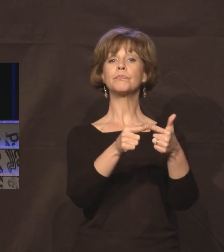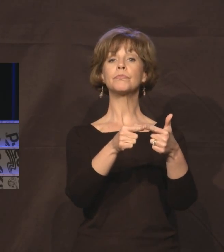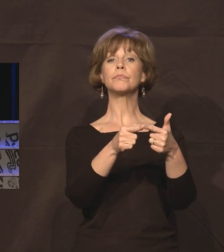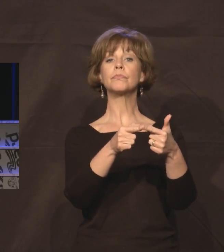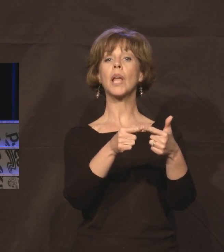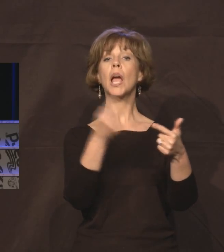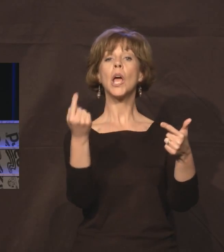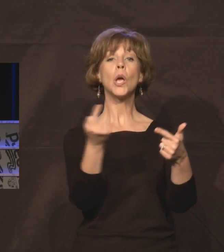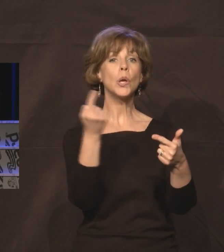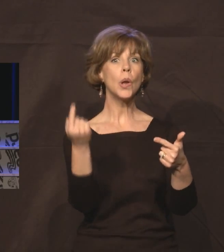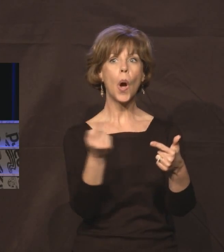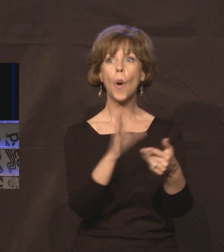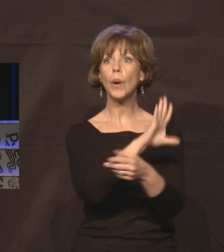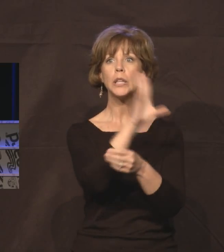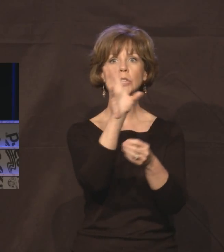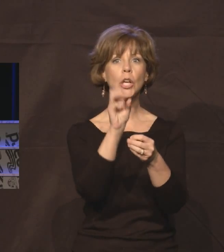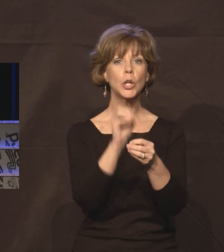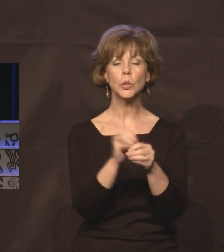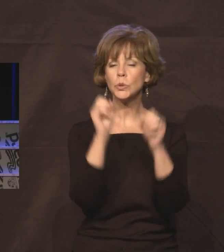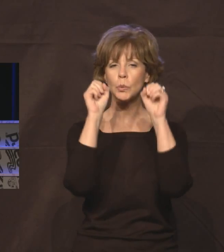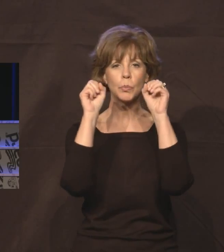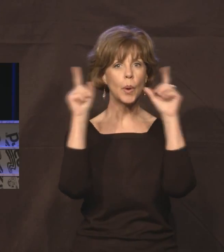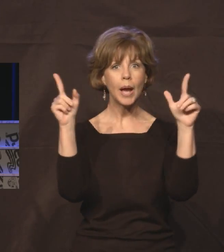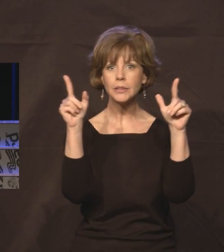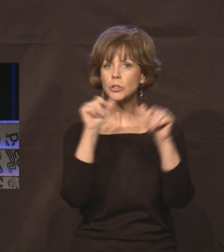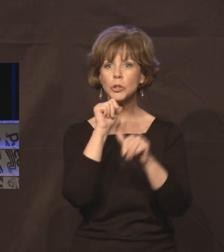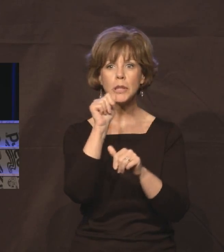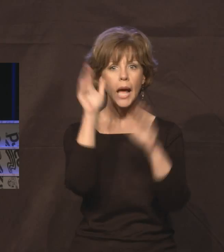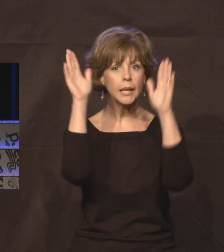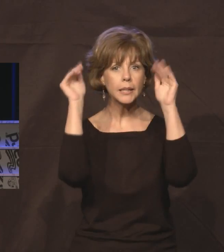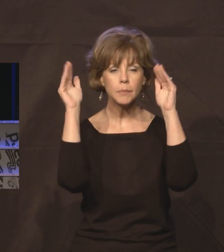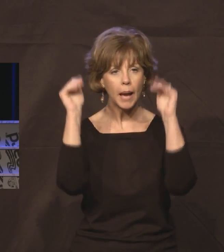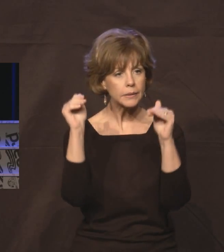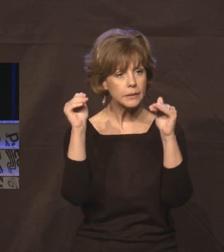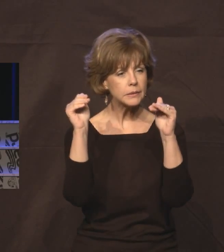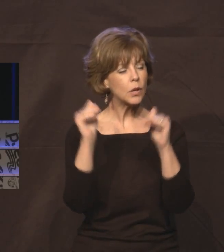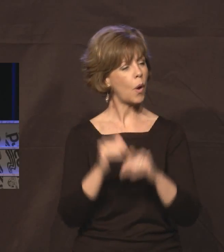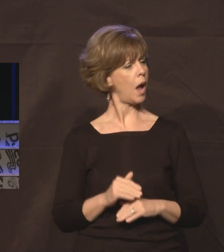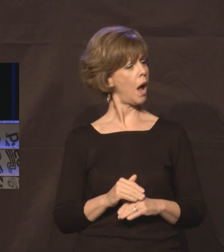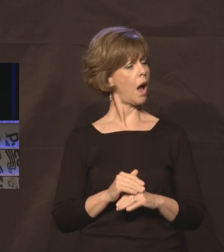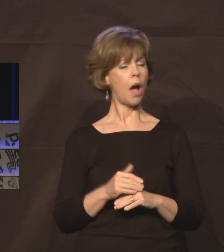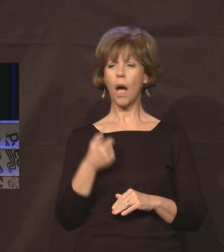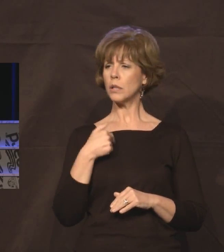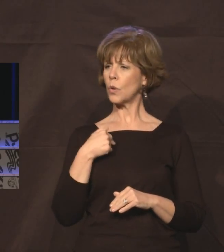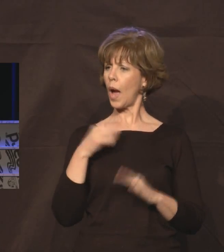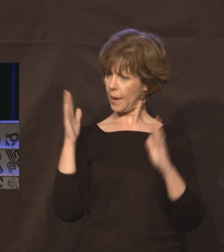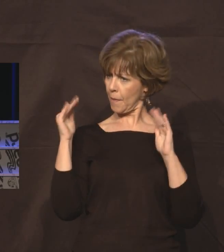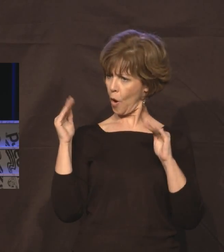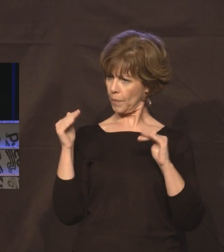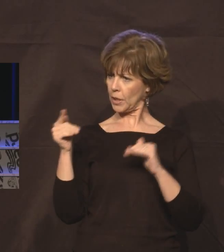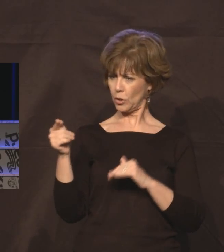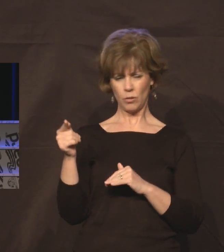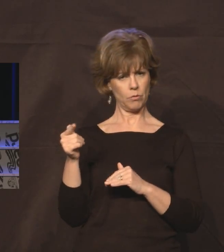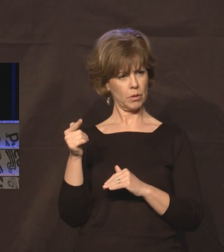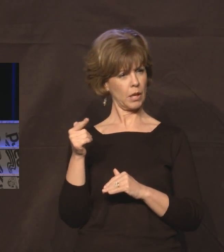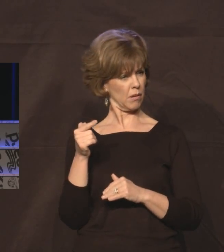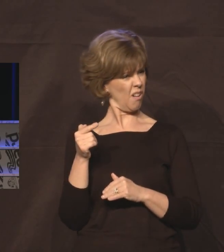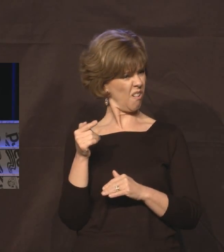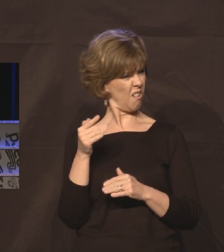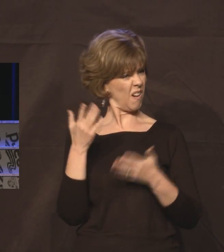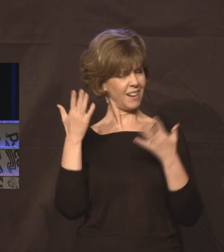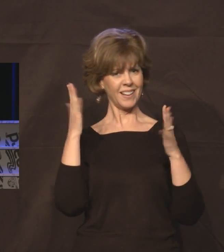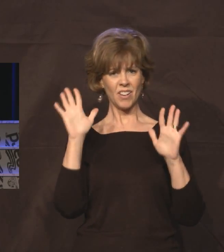expecting. So my hope is as you're listening through this series, you're hearing things that you'd say, man, I didn't realize like that was going on inside of me, but I need